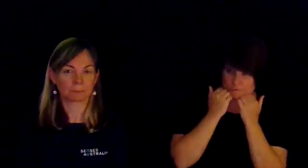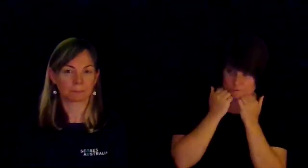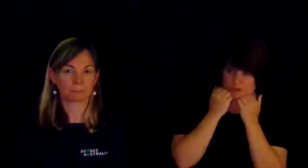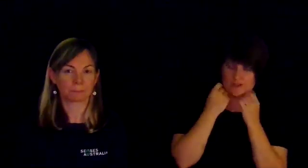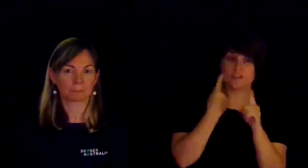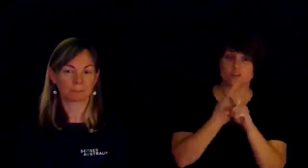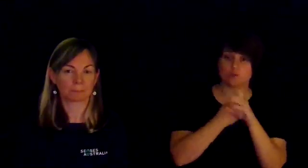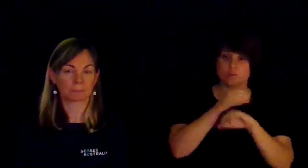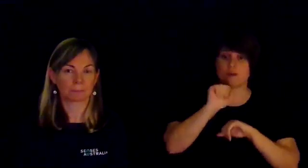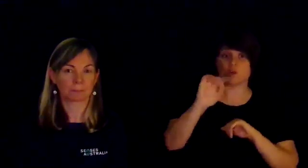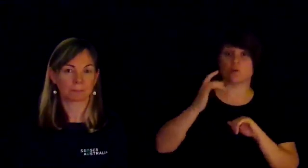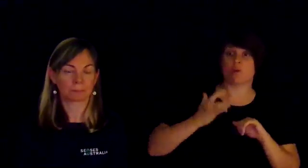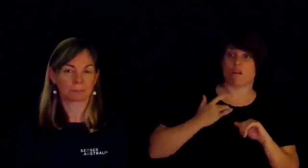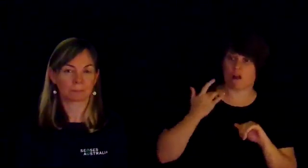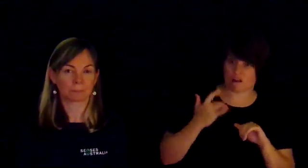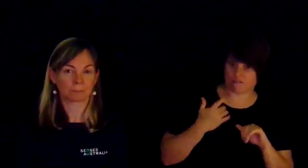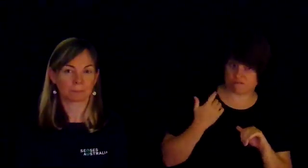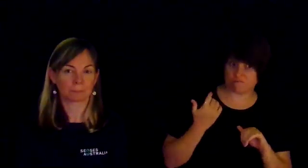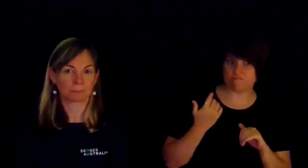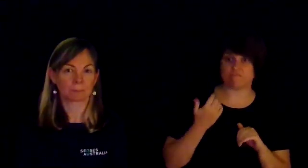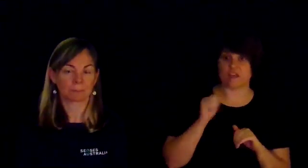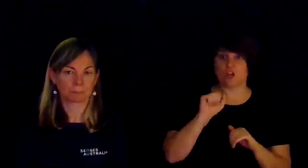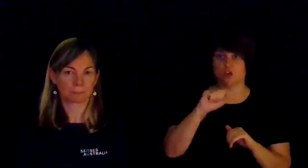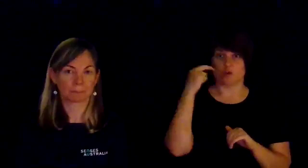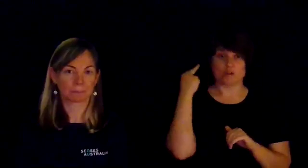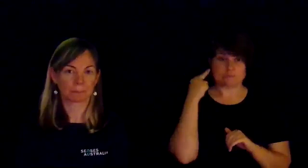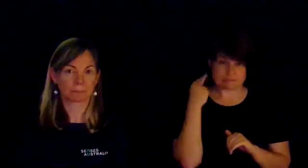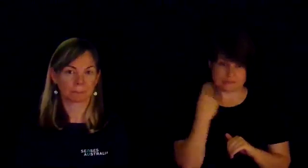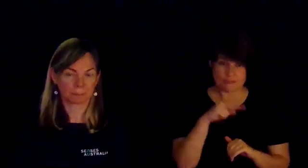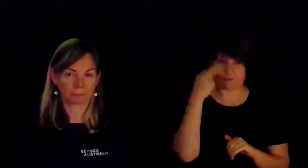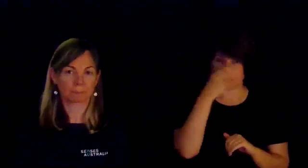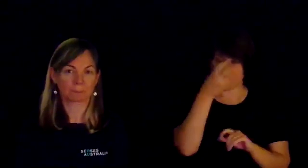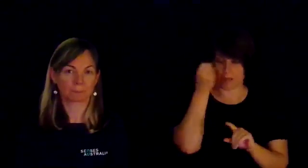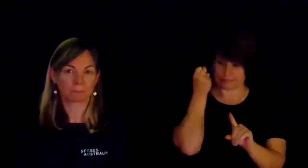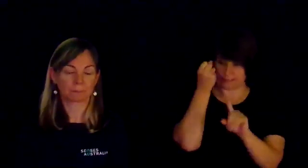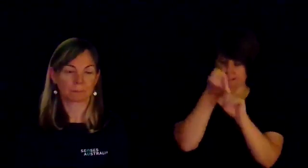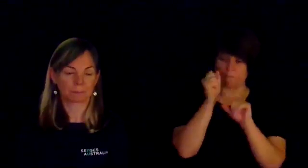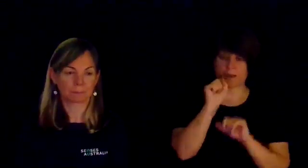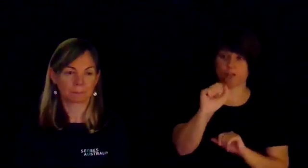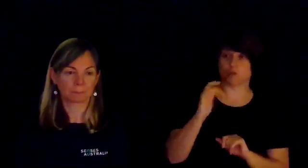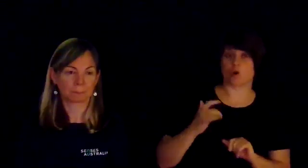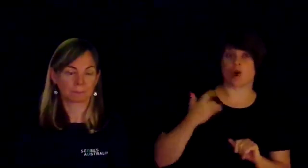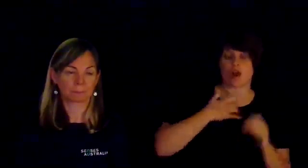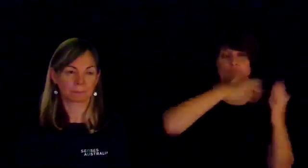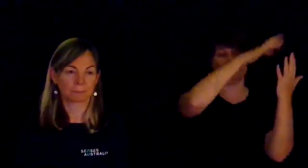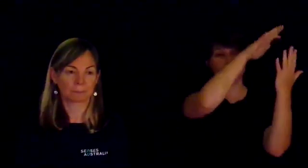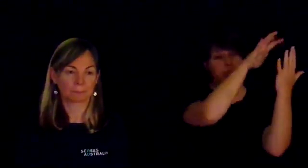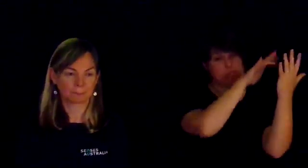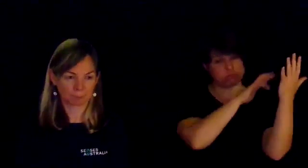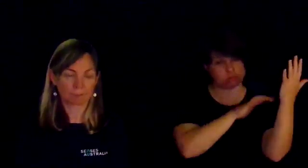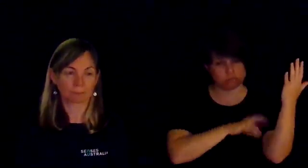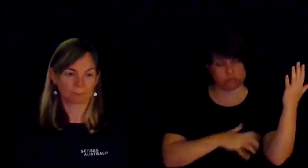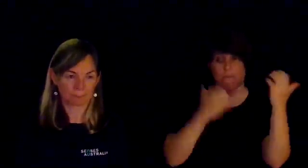your blindness and your hearing impacts on your life